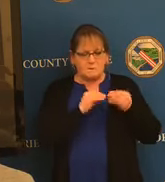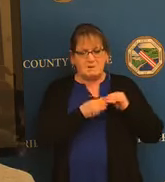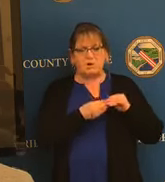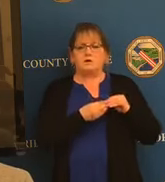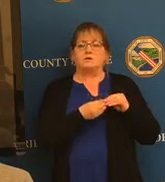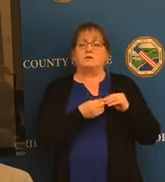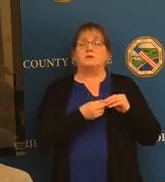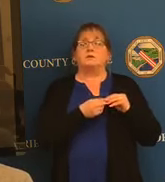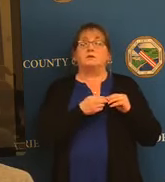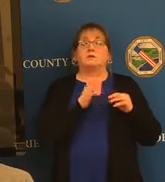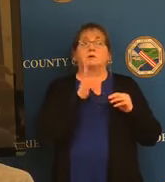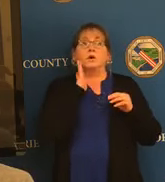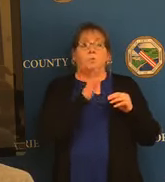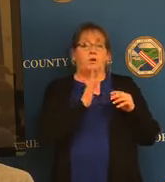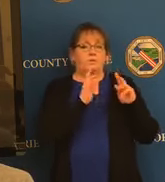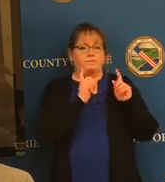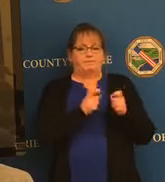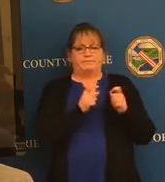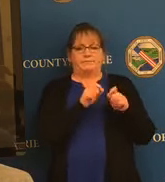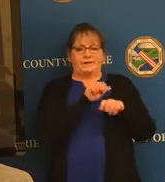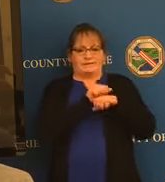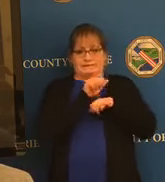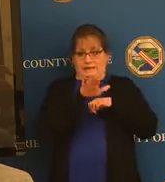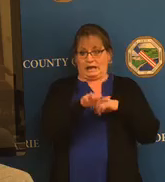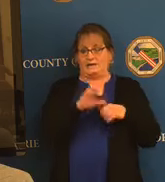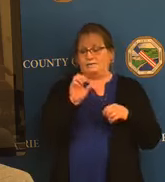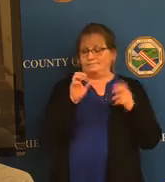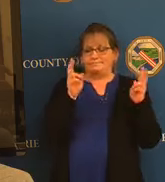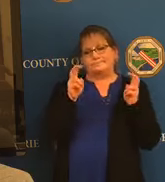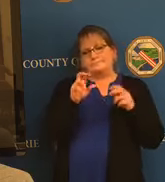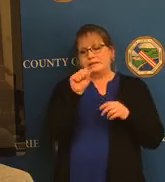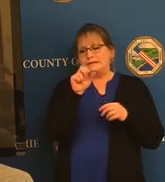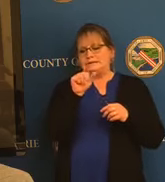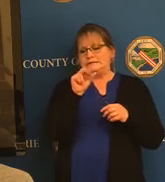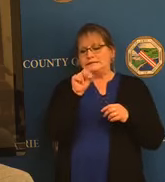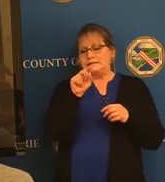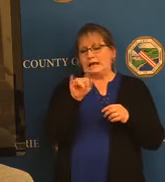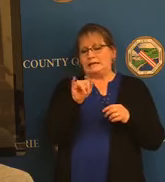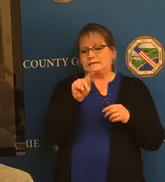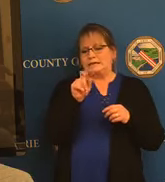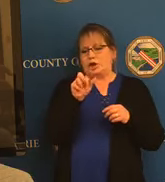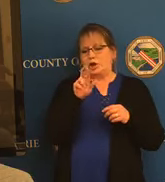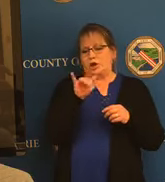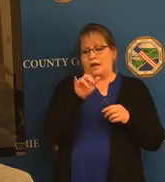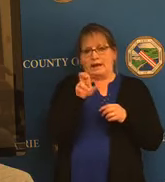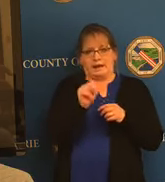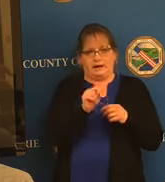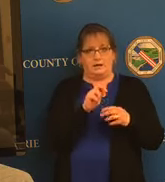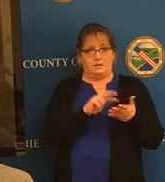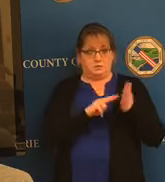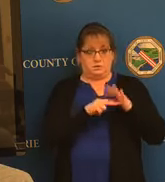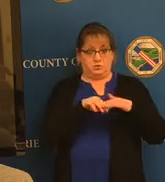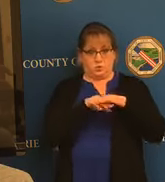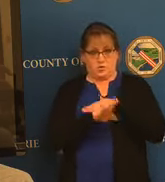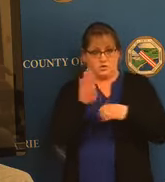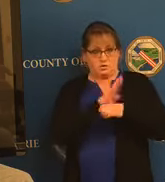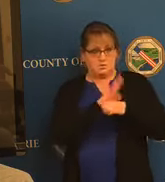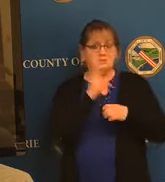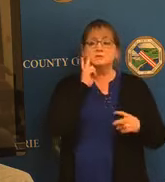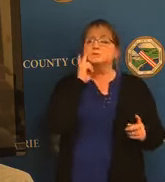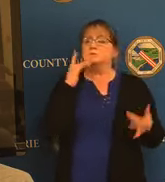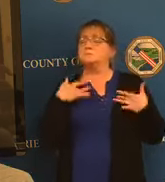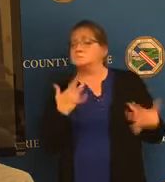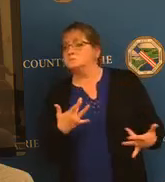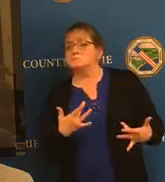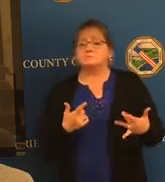will deploy a sanitarian to go into the establishment and see what the circumstances are. I mean, sometimes when we